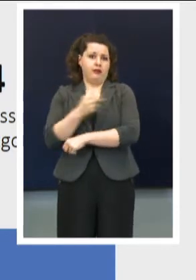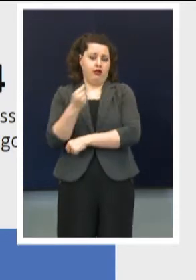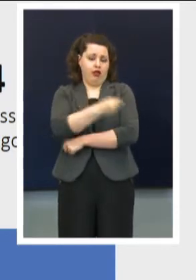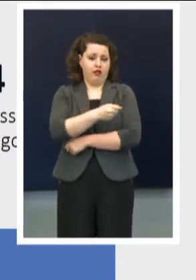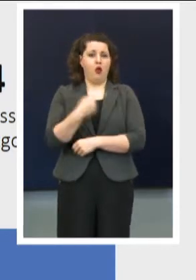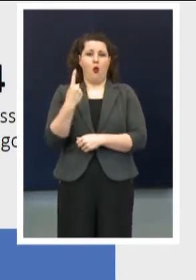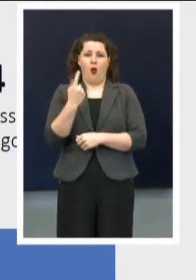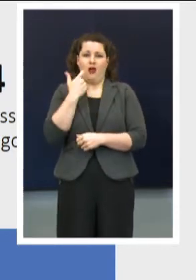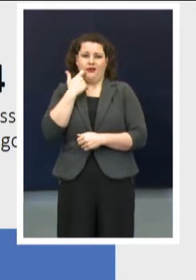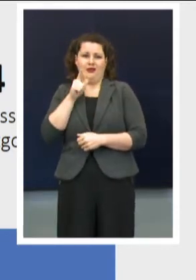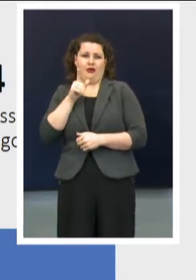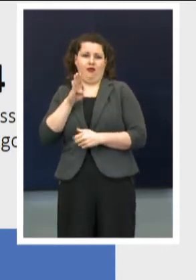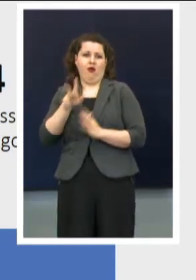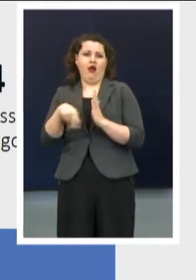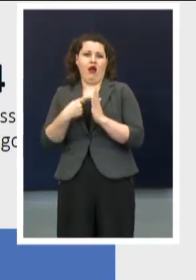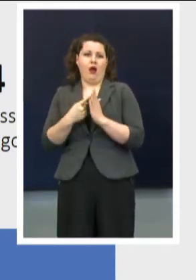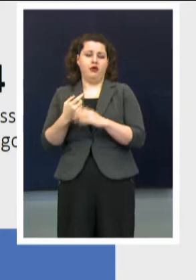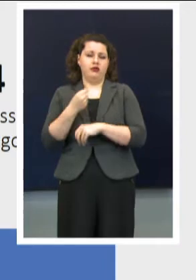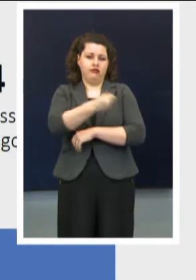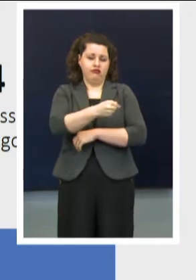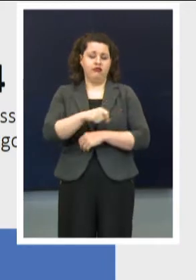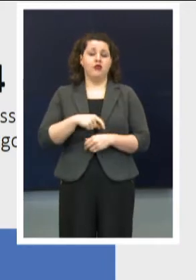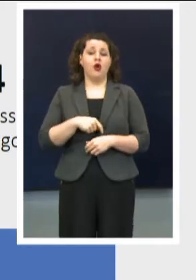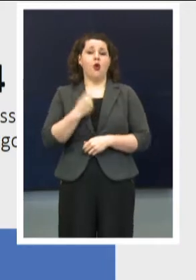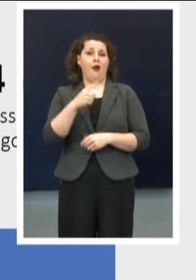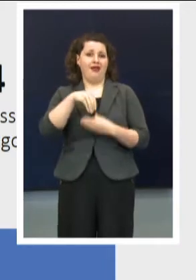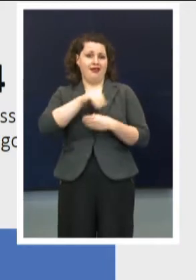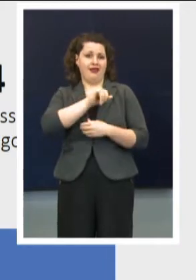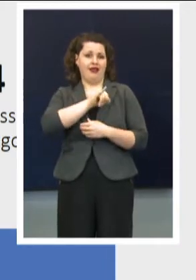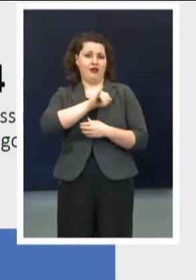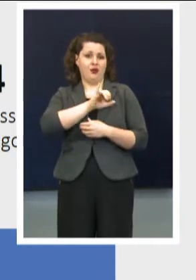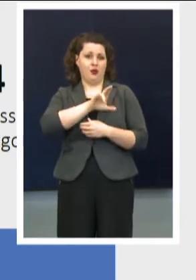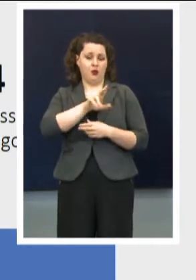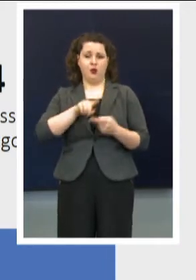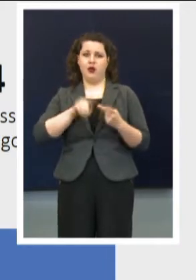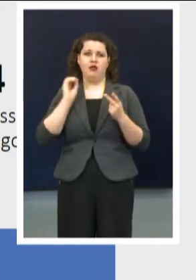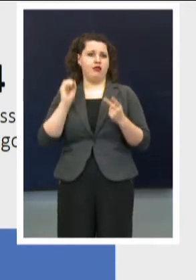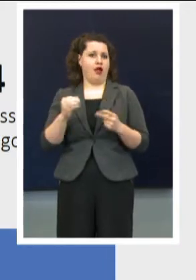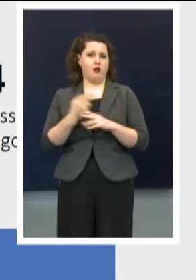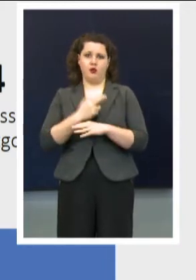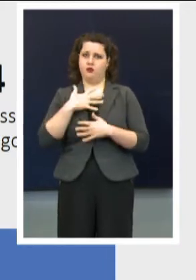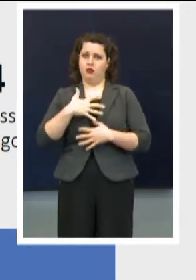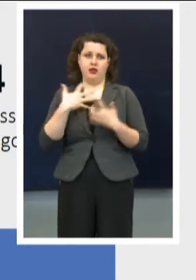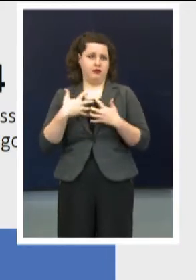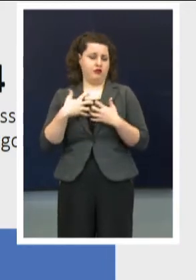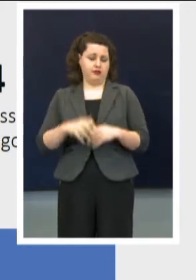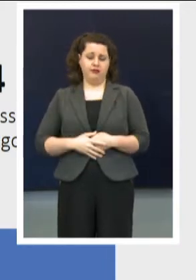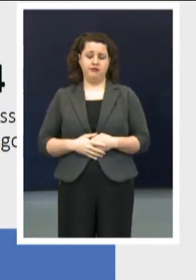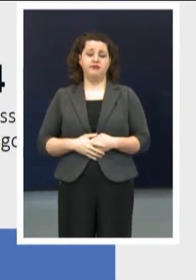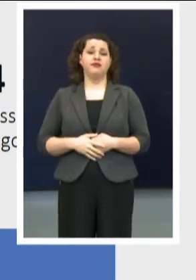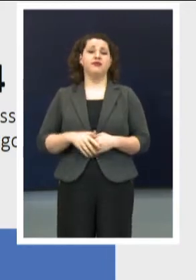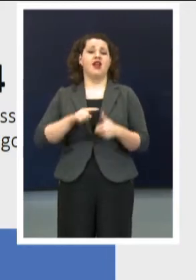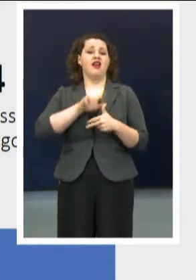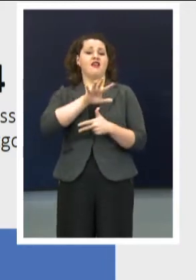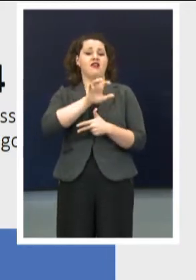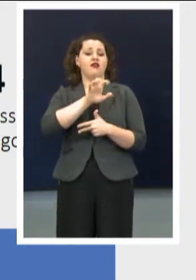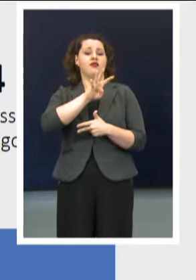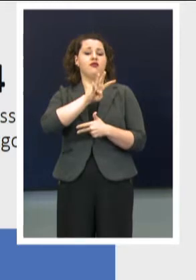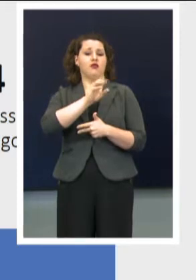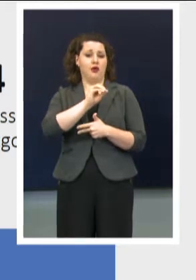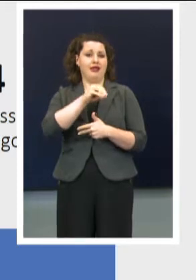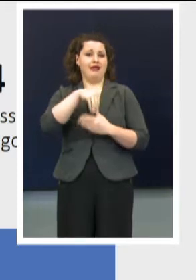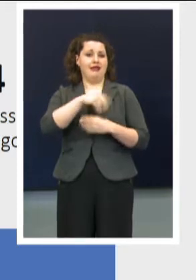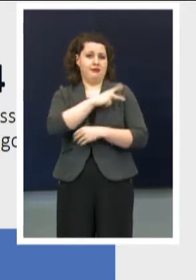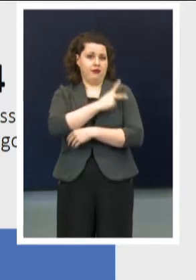admitted in the last 24 hours. One is in an ICU, and none were on ventilators. There are 540